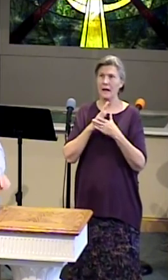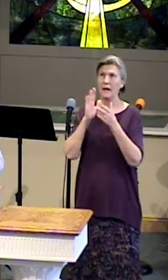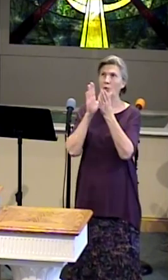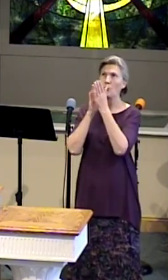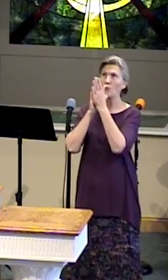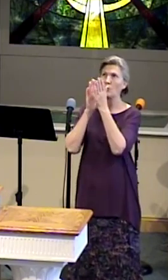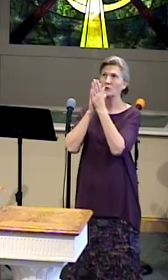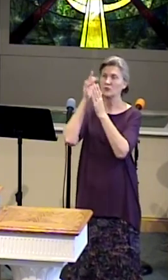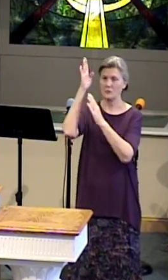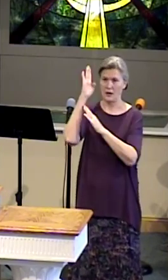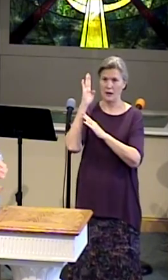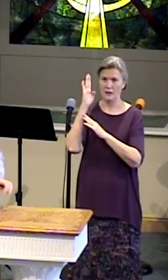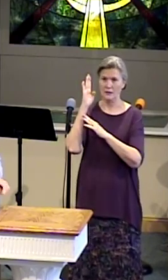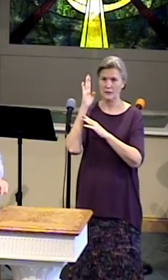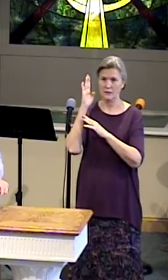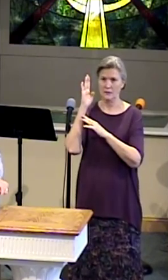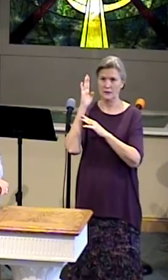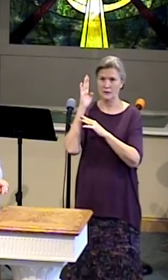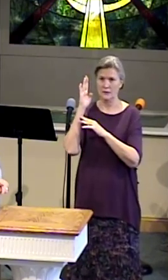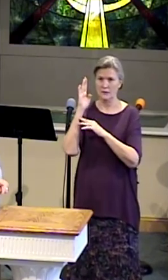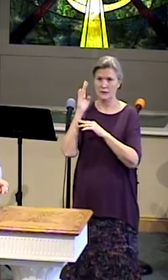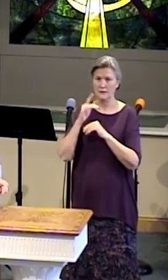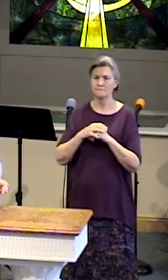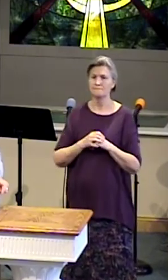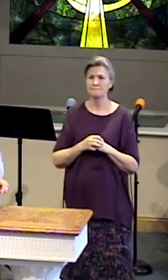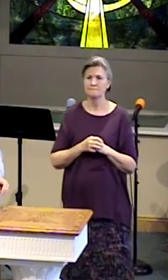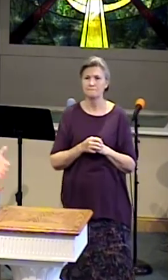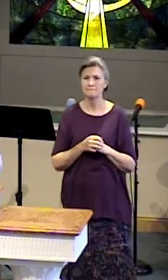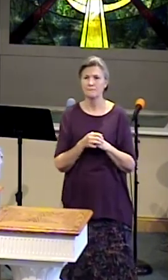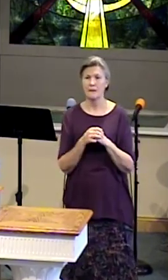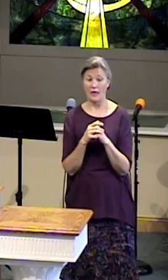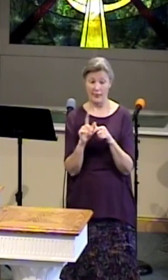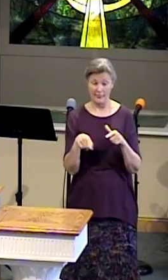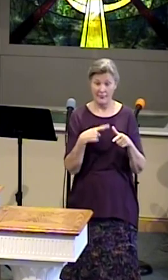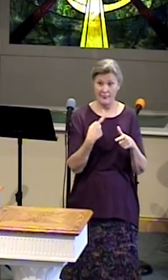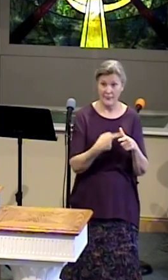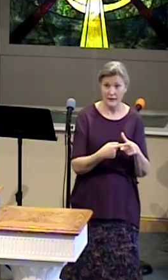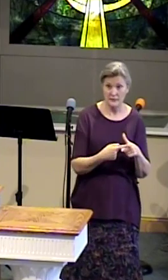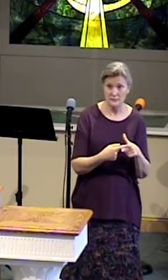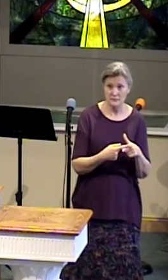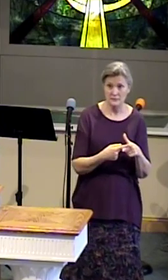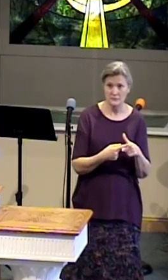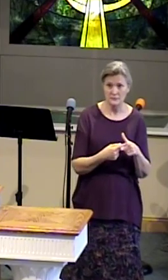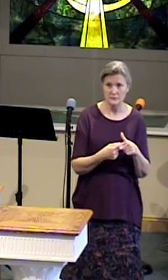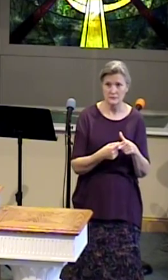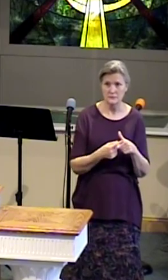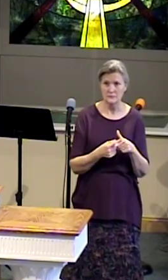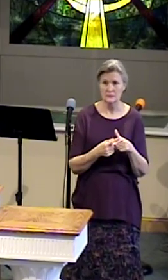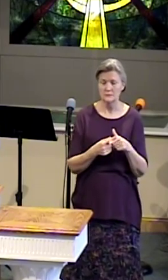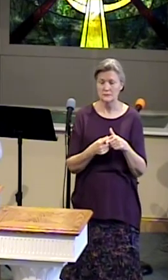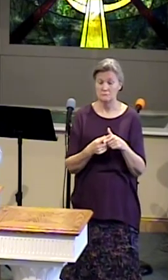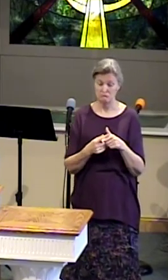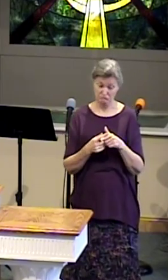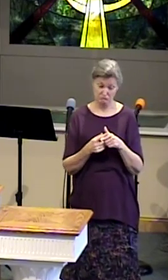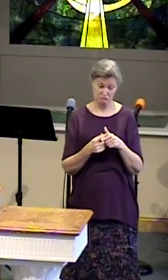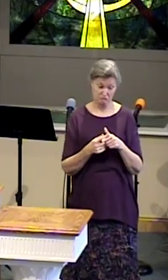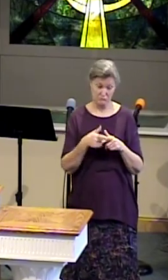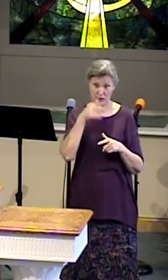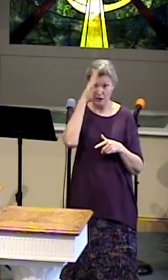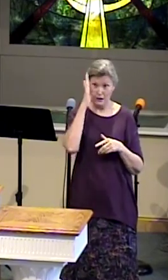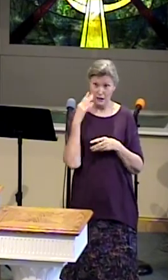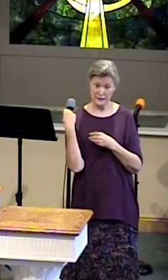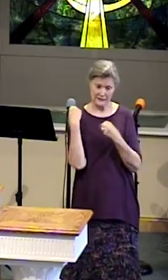God, saying, then hath God also to the Gentiles, notice how he says it, granted repentance unto